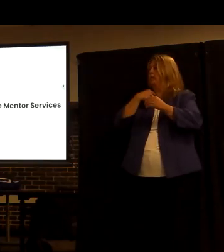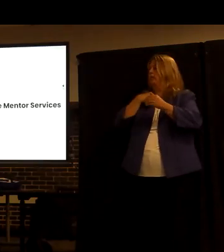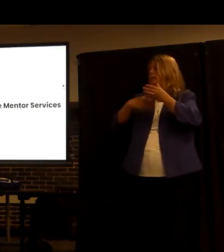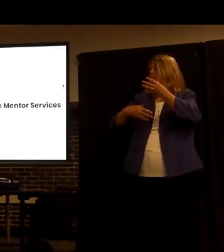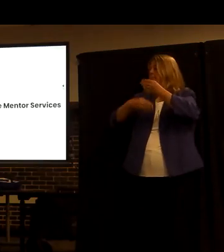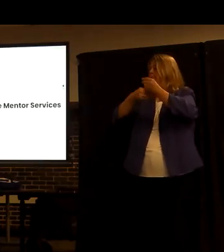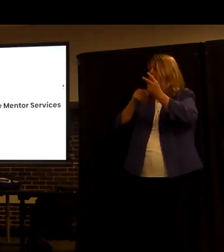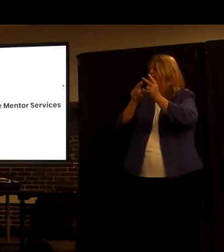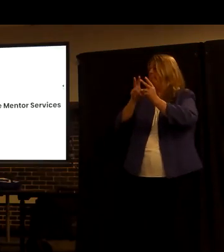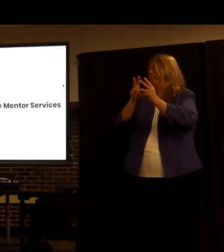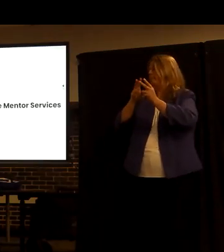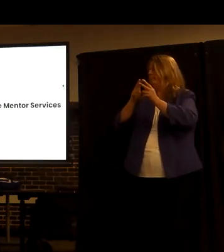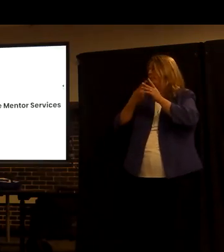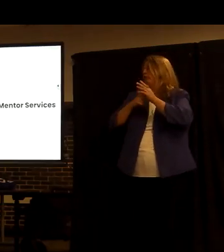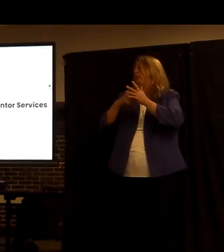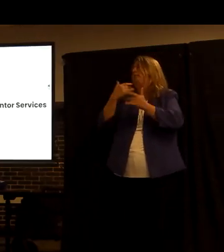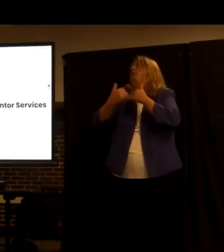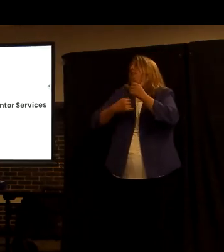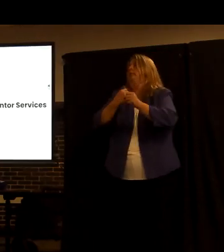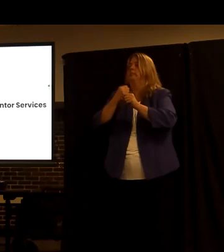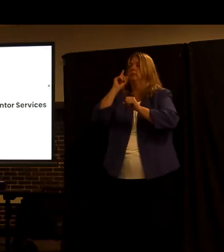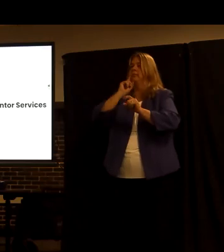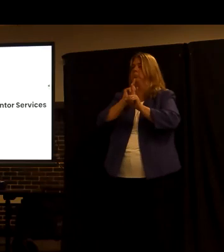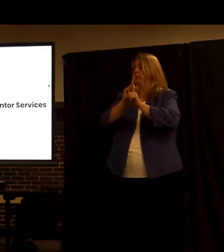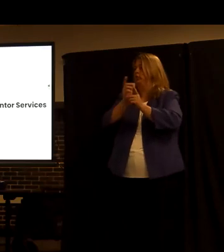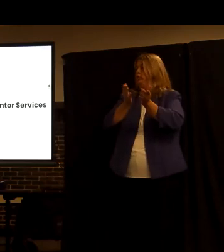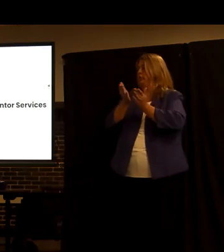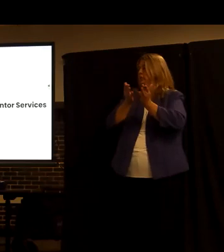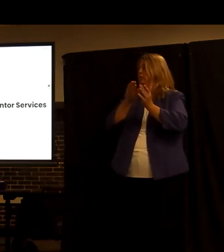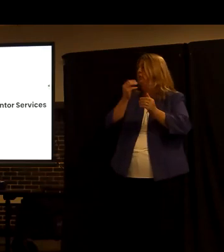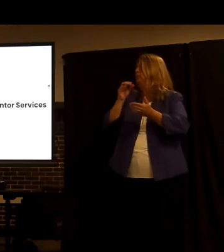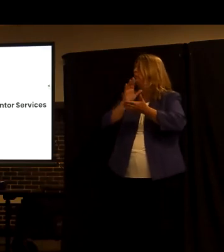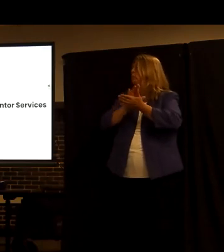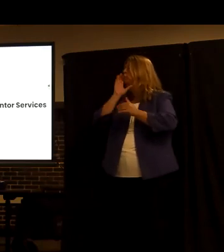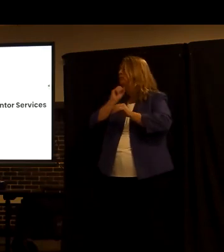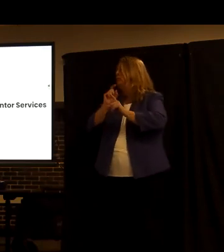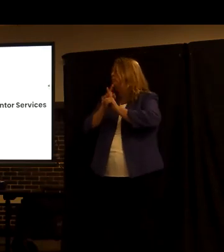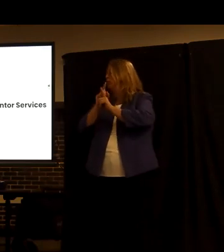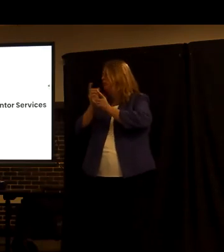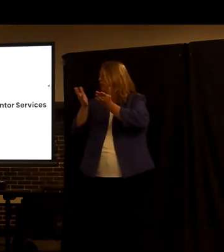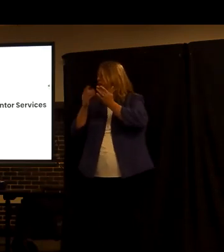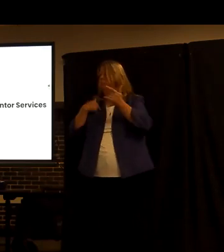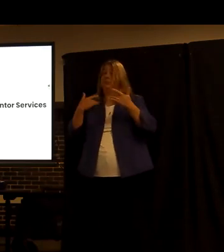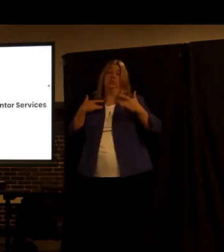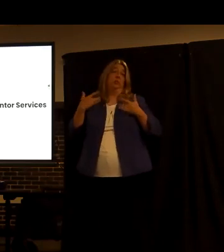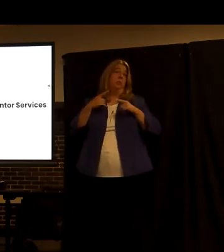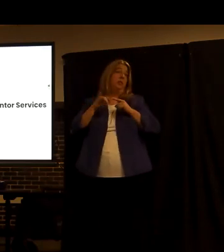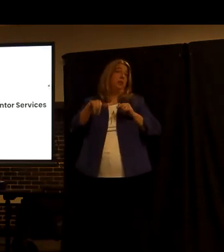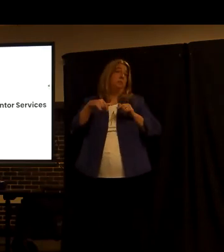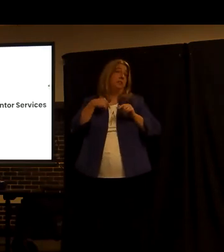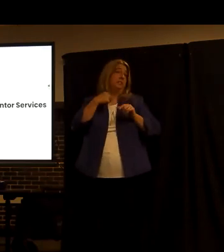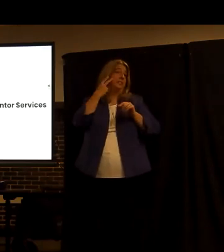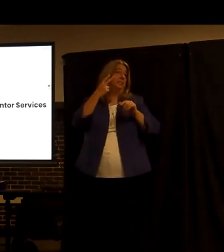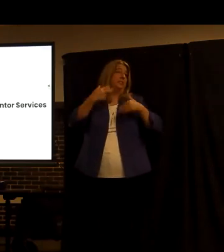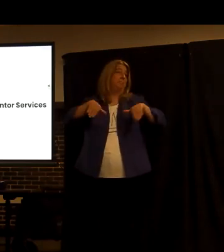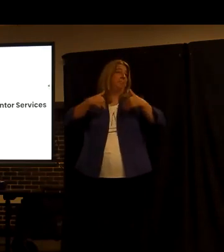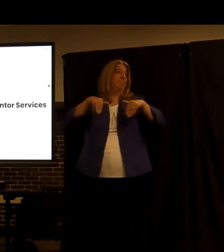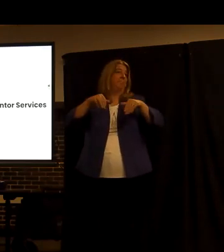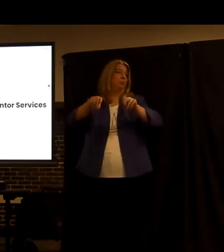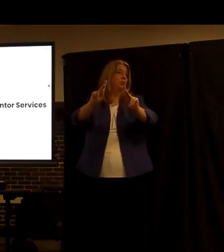I want to make the school board aware that we have an additional service that we're going to be offering. It is Deaf